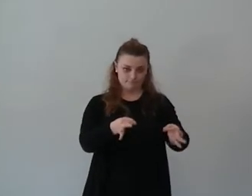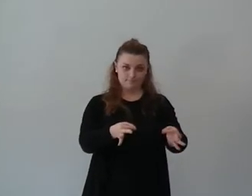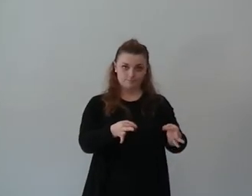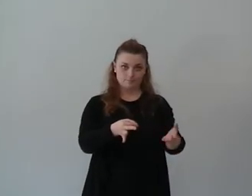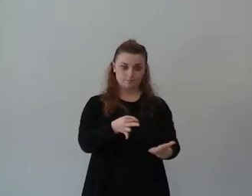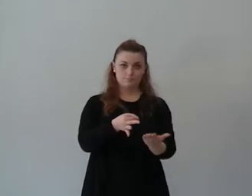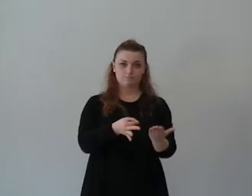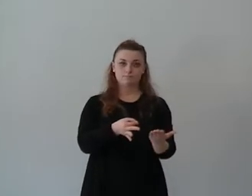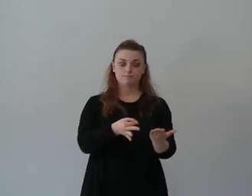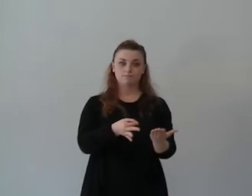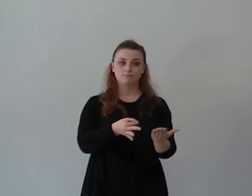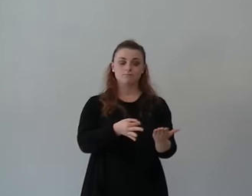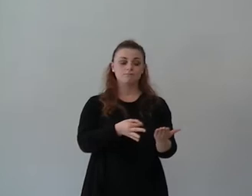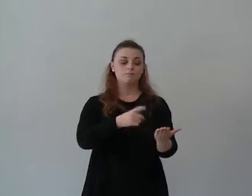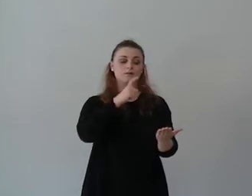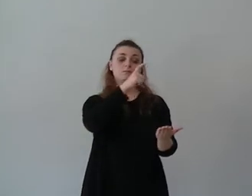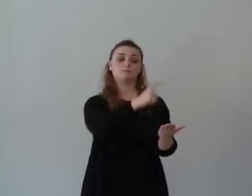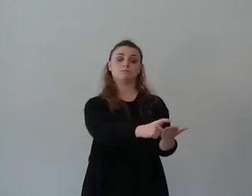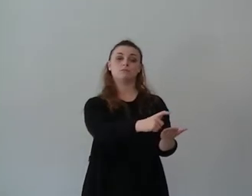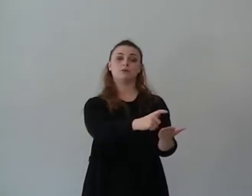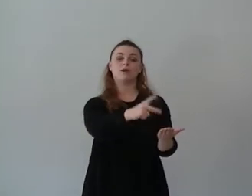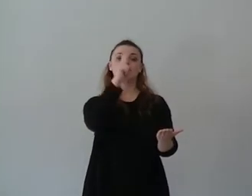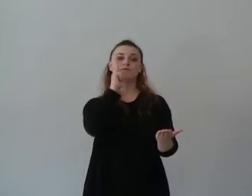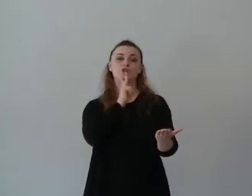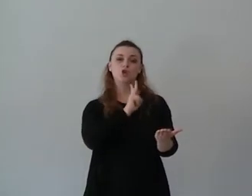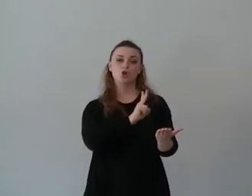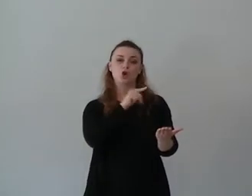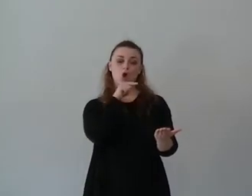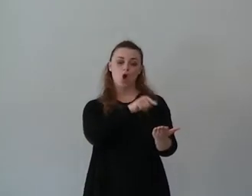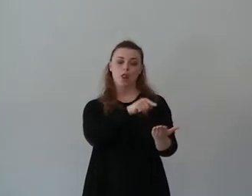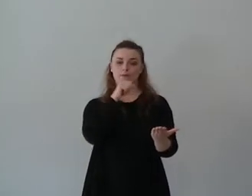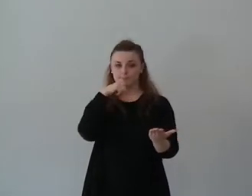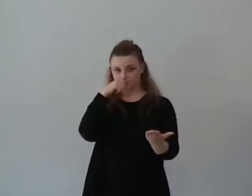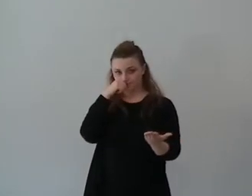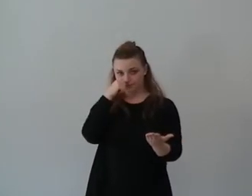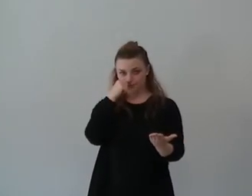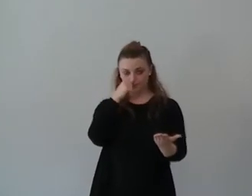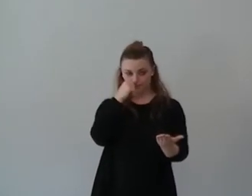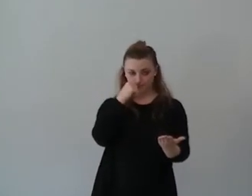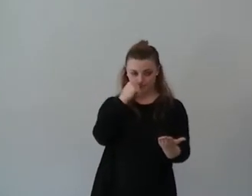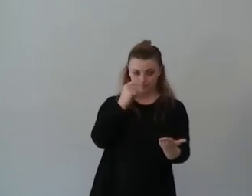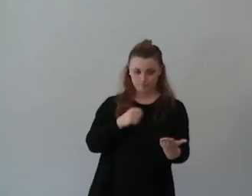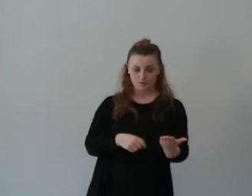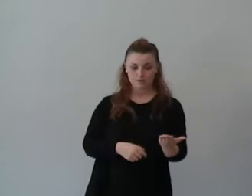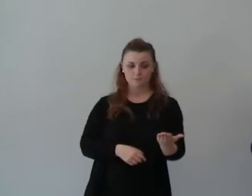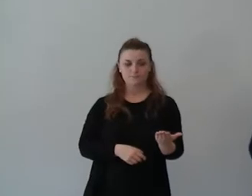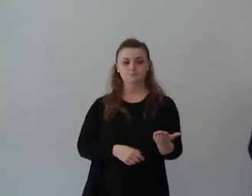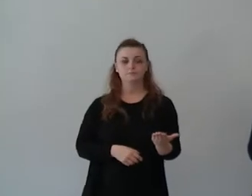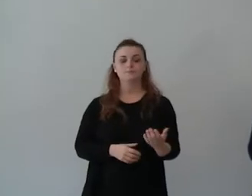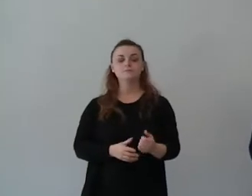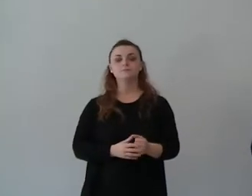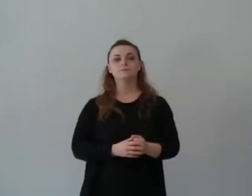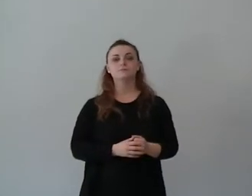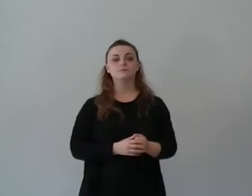quello color viola che sta sopra. And I want you to take a minute, and we're just going to be silent